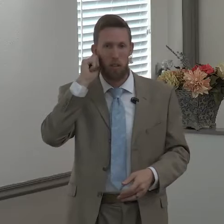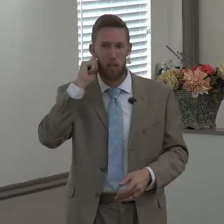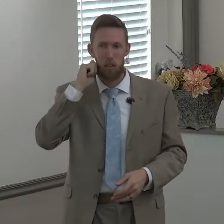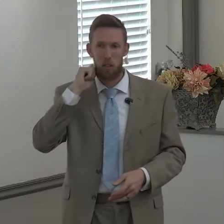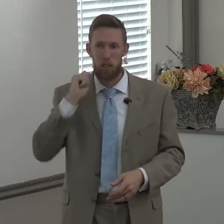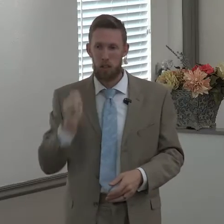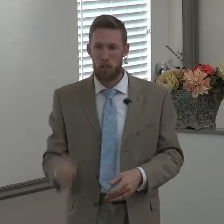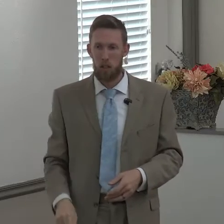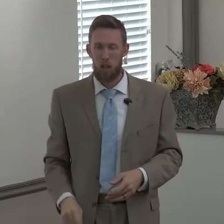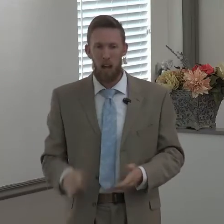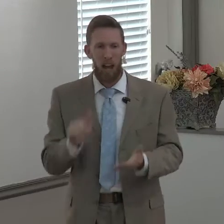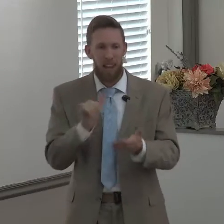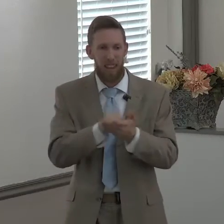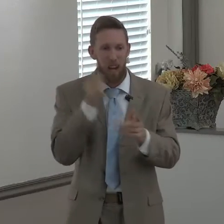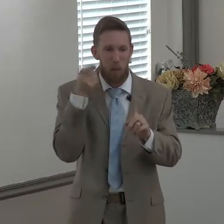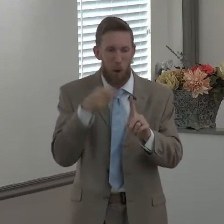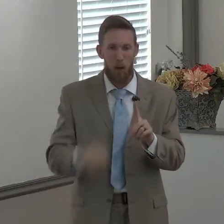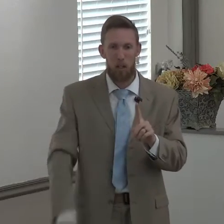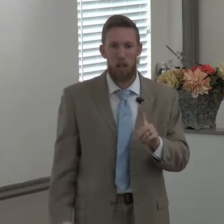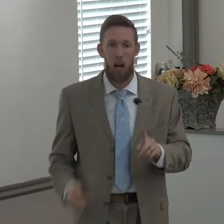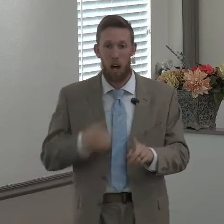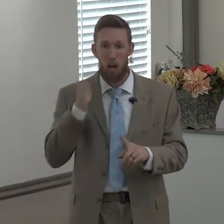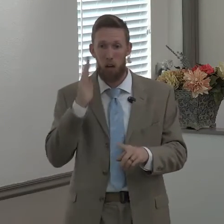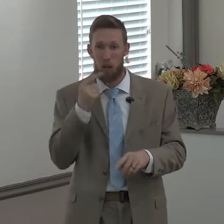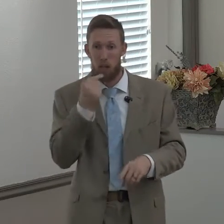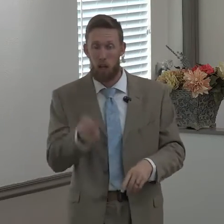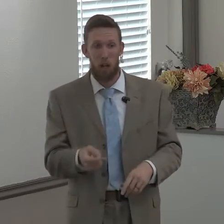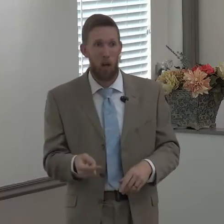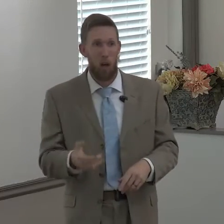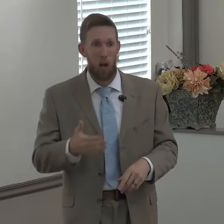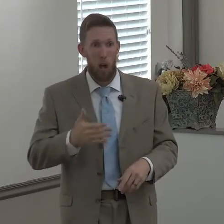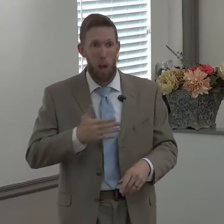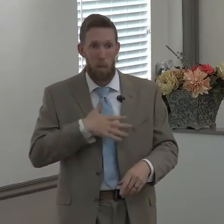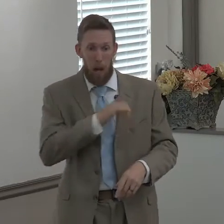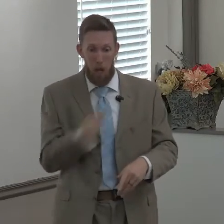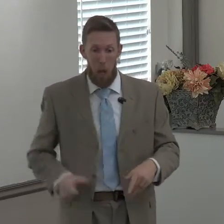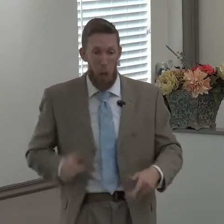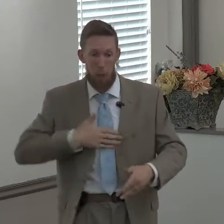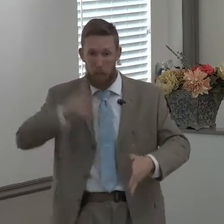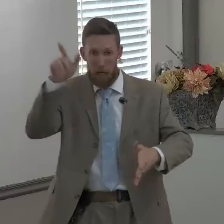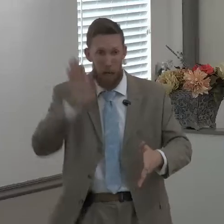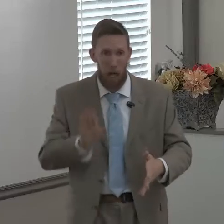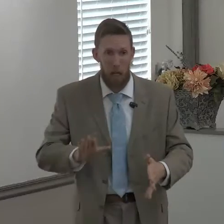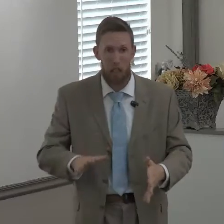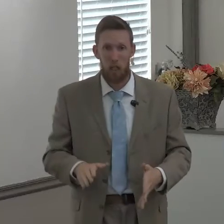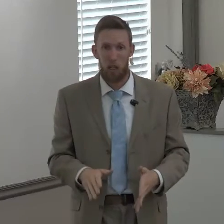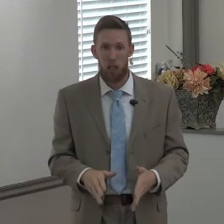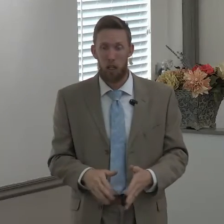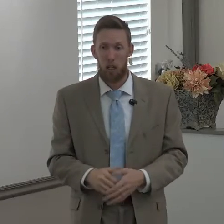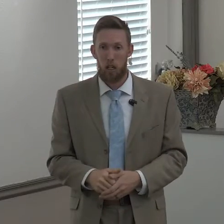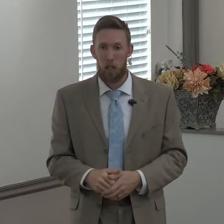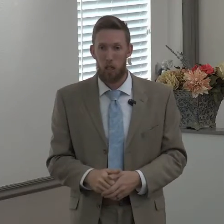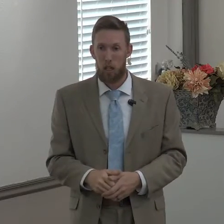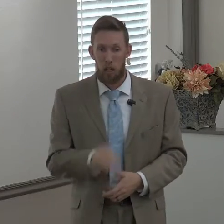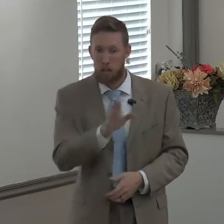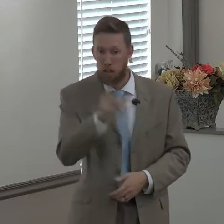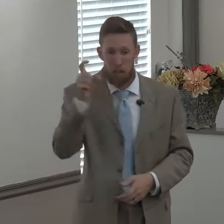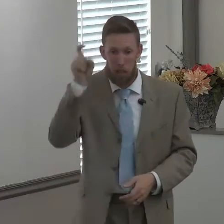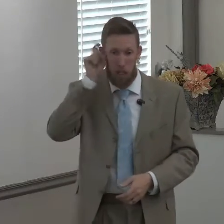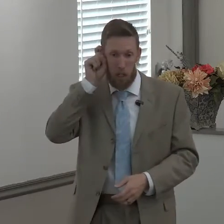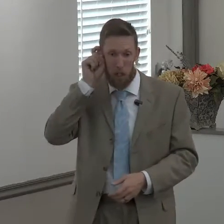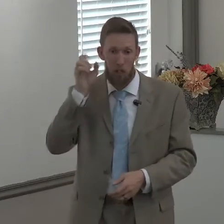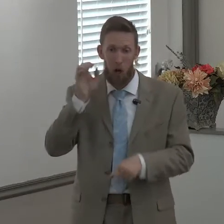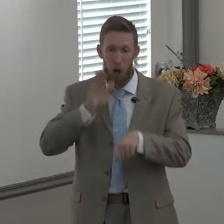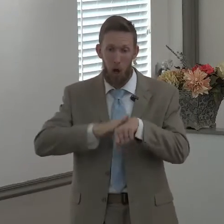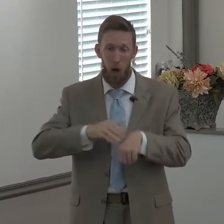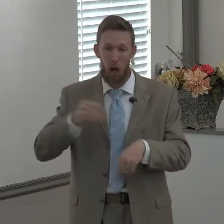and put it back on Malchus's head. Right about then, if I was in